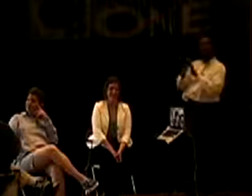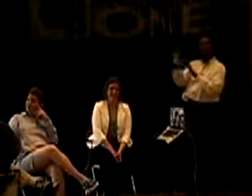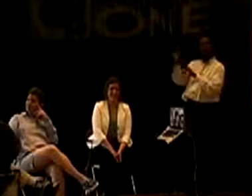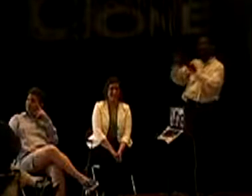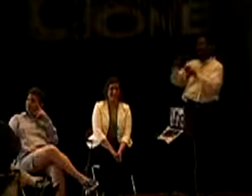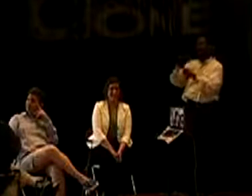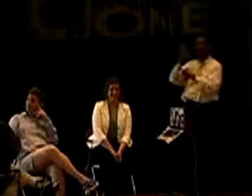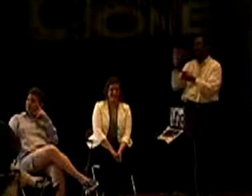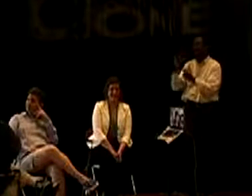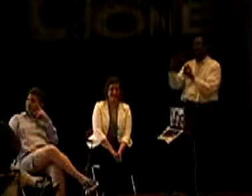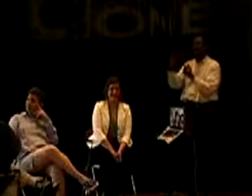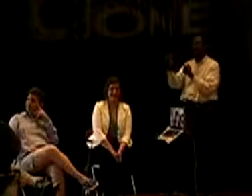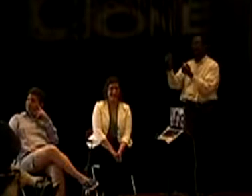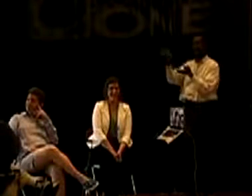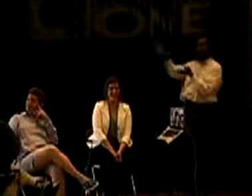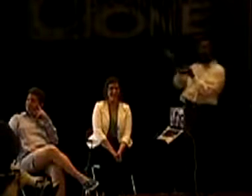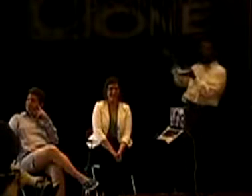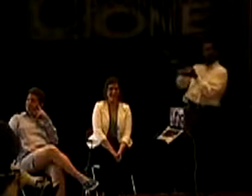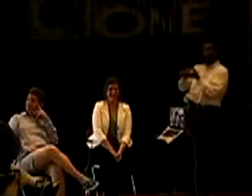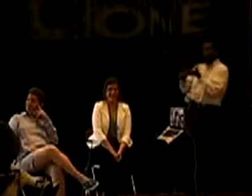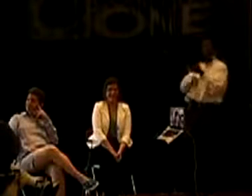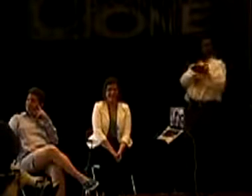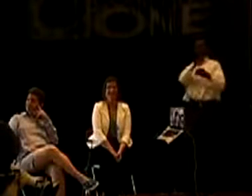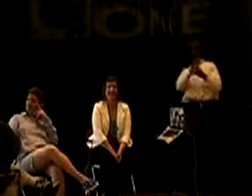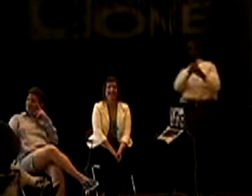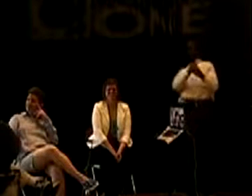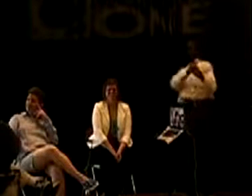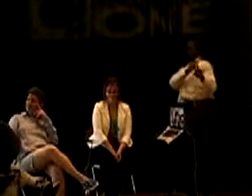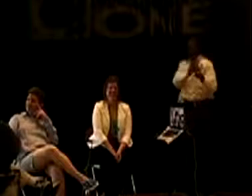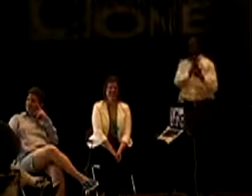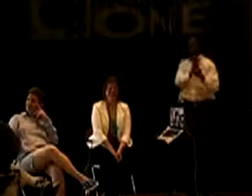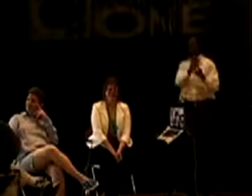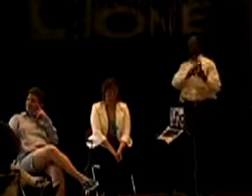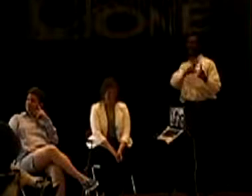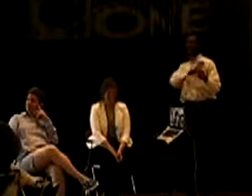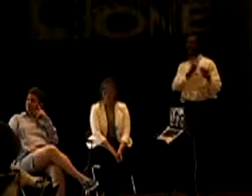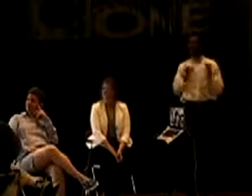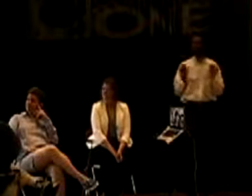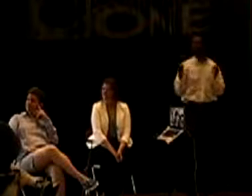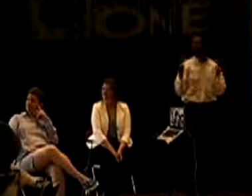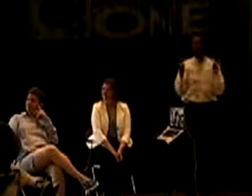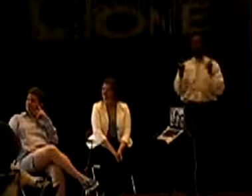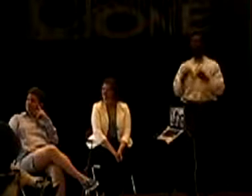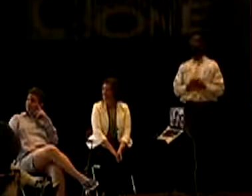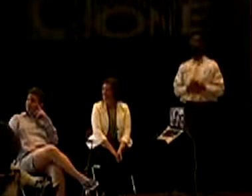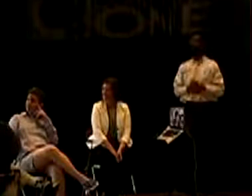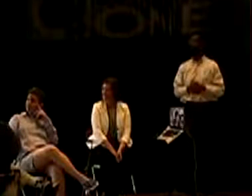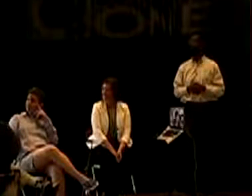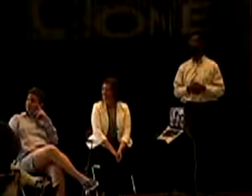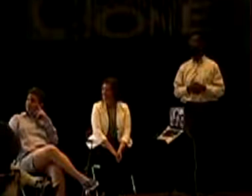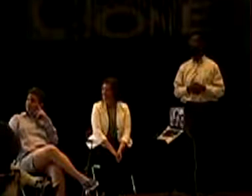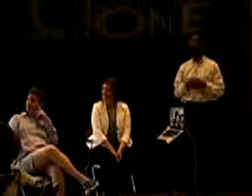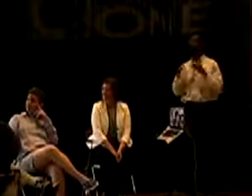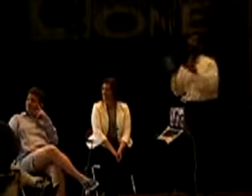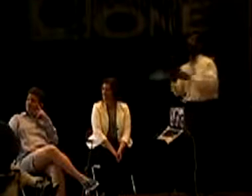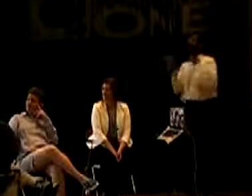They're from Minneapolis. So that has a certain accent to it in ASL. And how does that affect